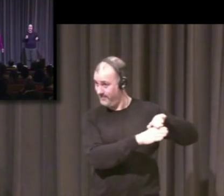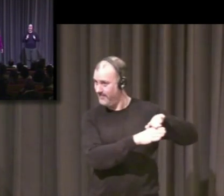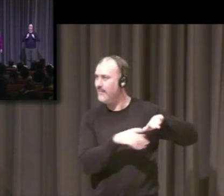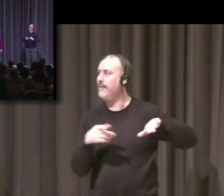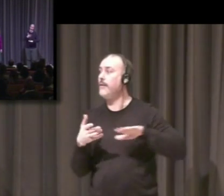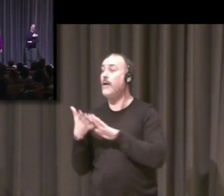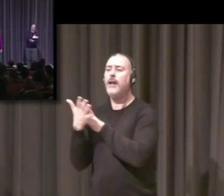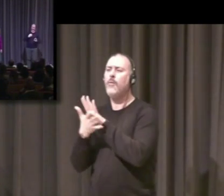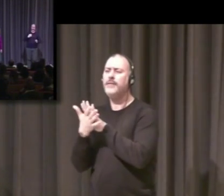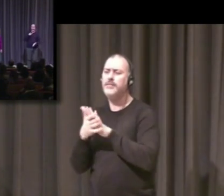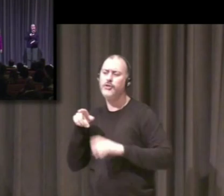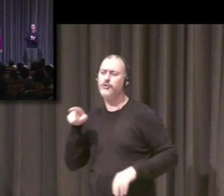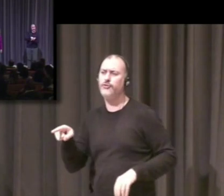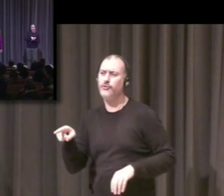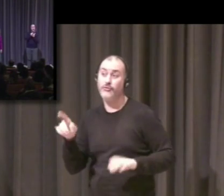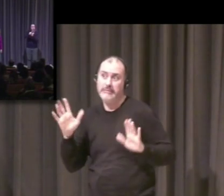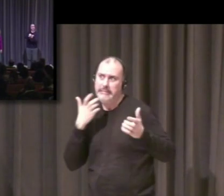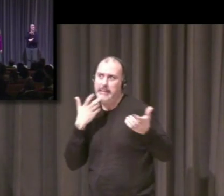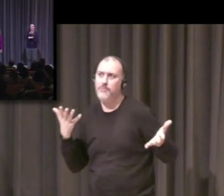effortless to communicate.